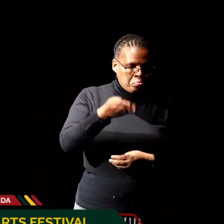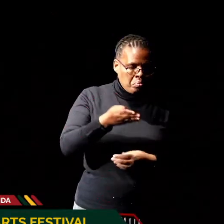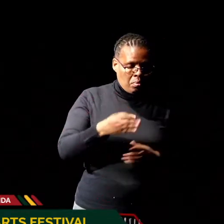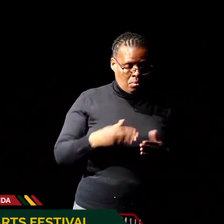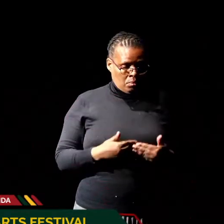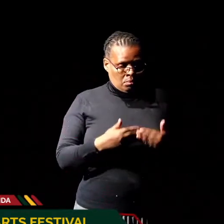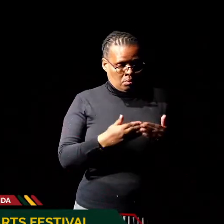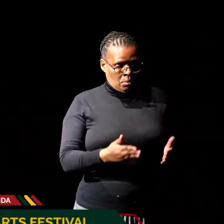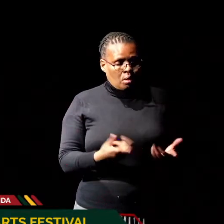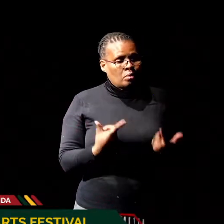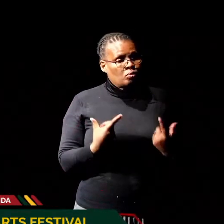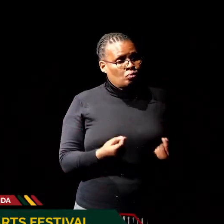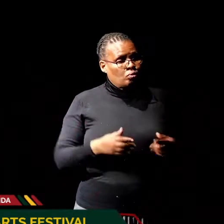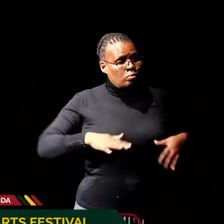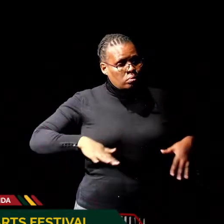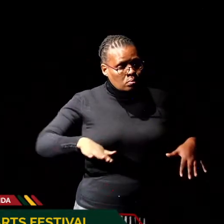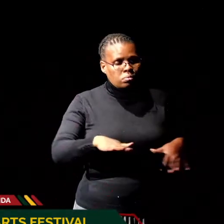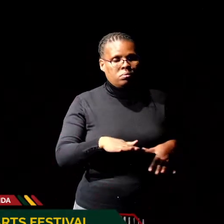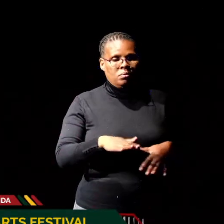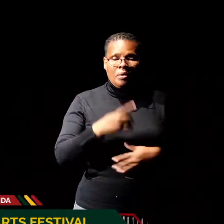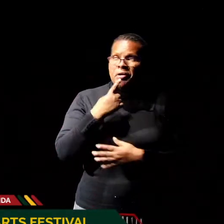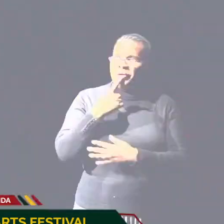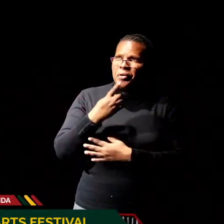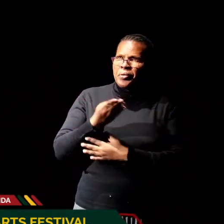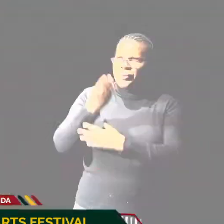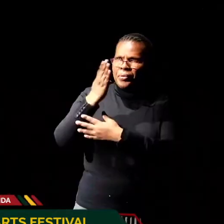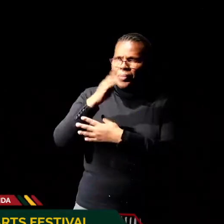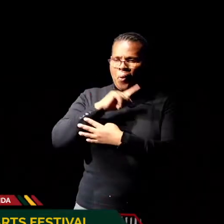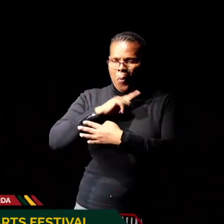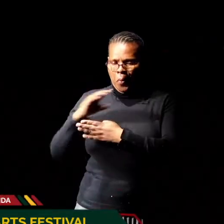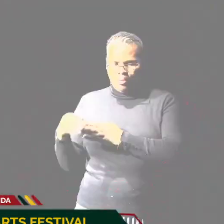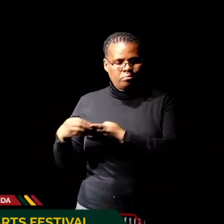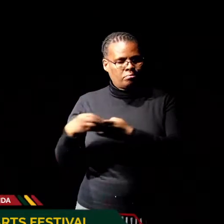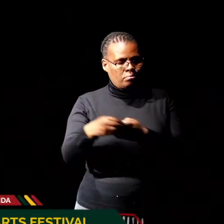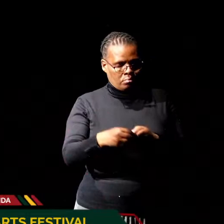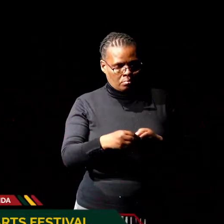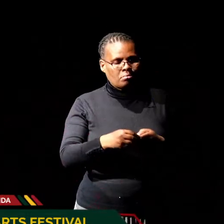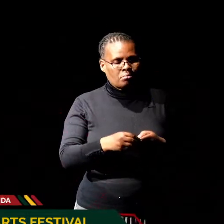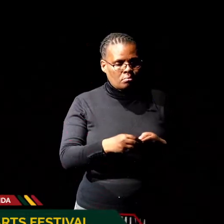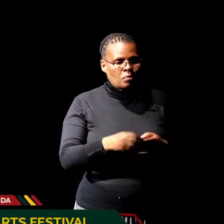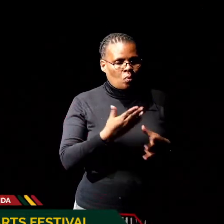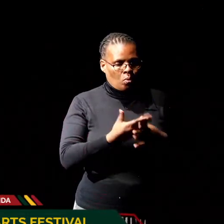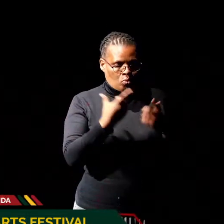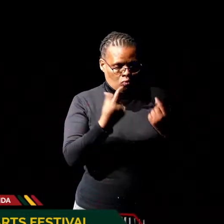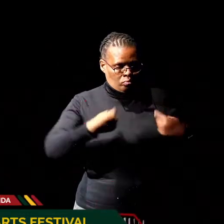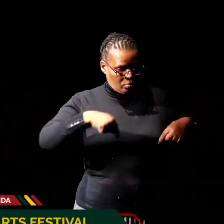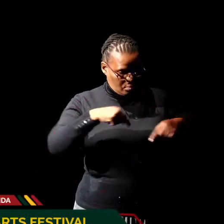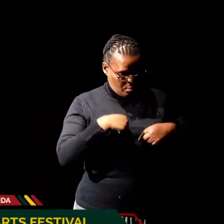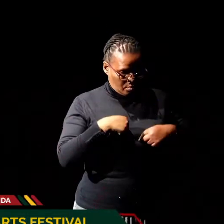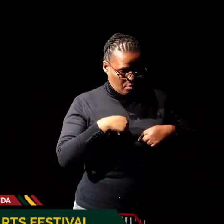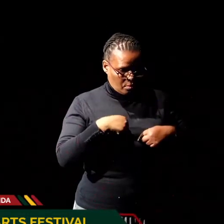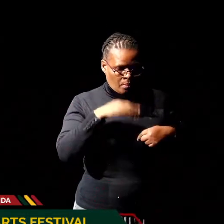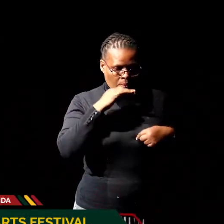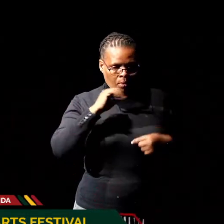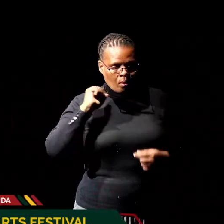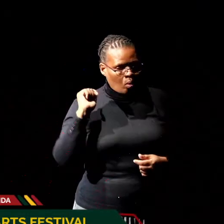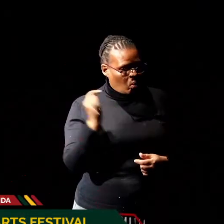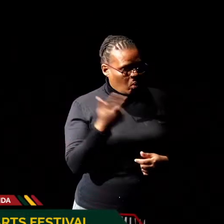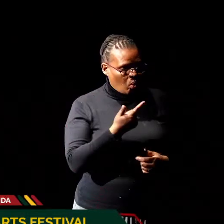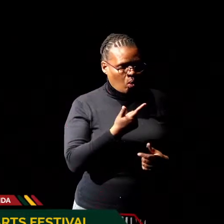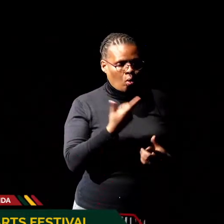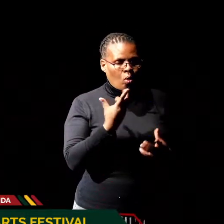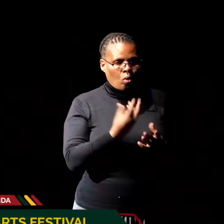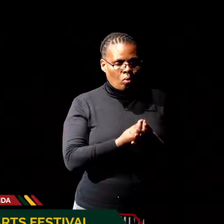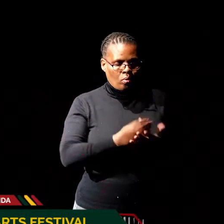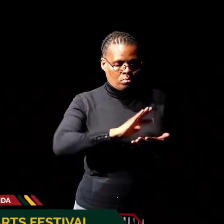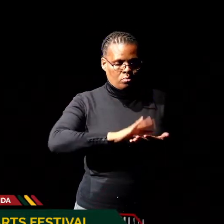occasion. We call upon you to lead and guide us in each and everything that we'll be doing here. We do all these things to